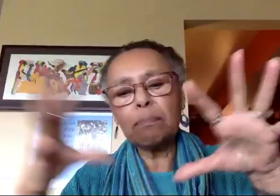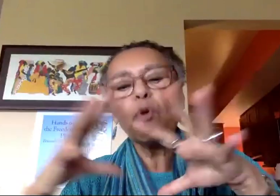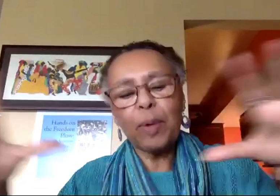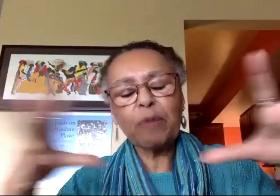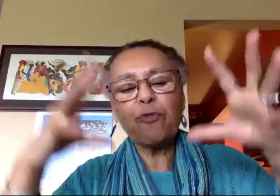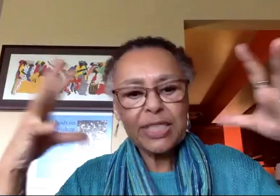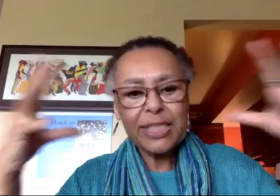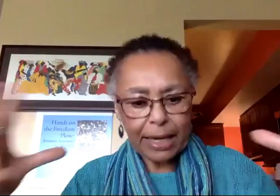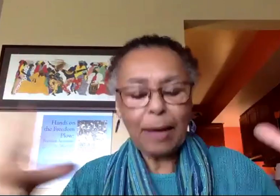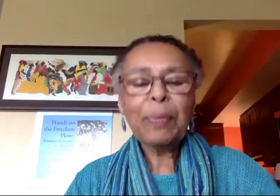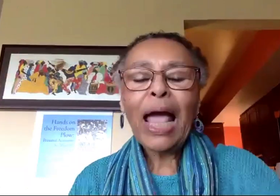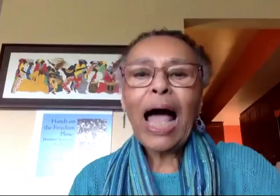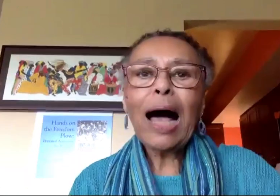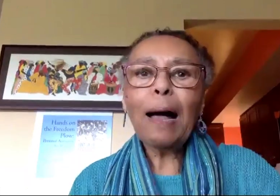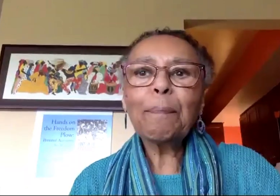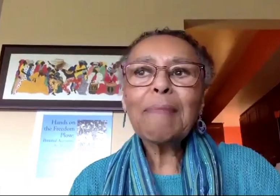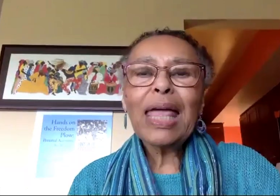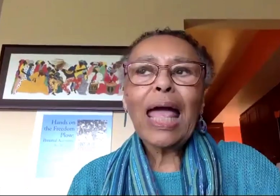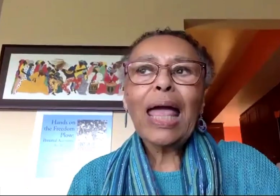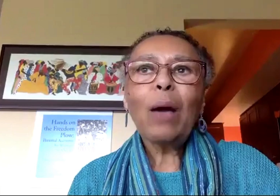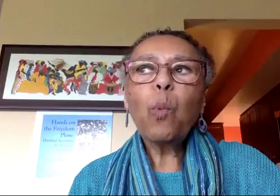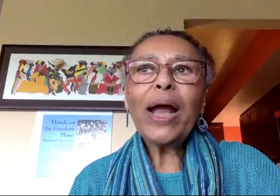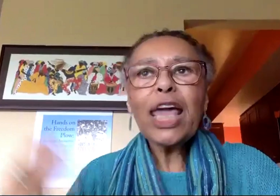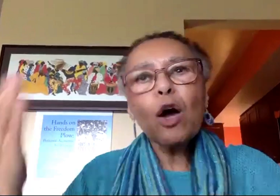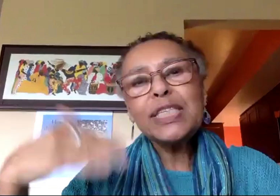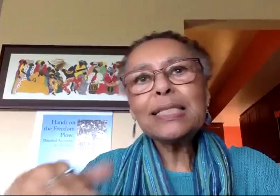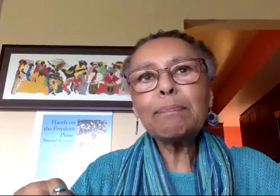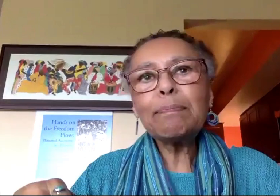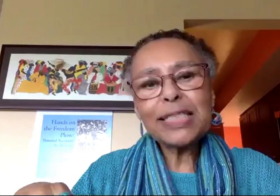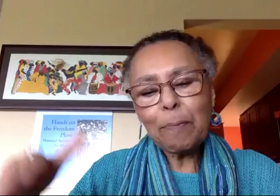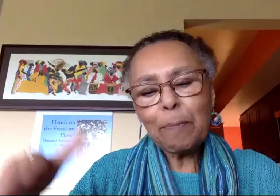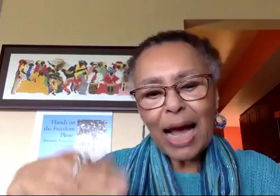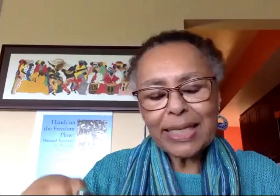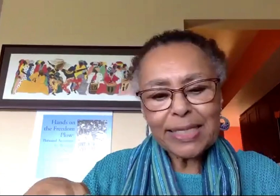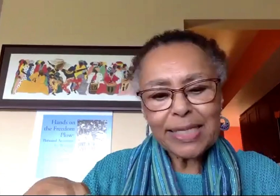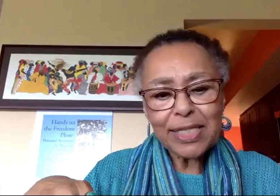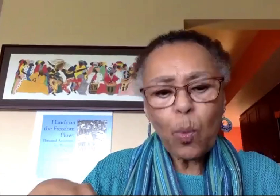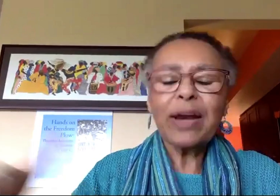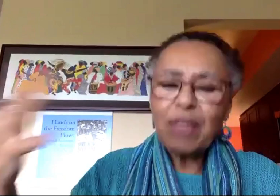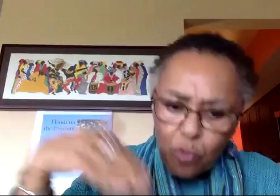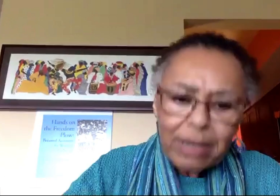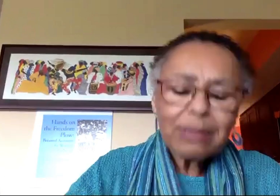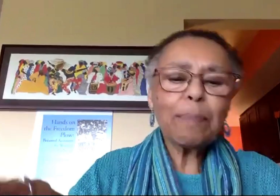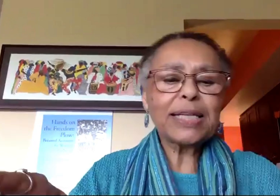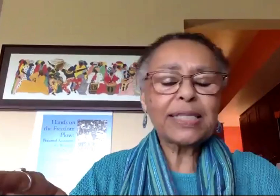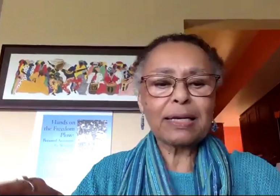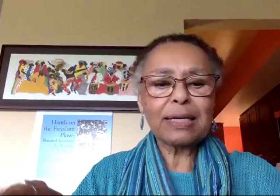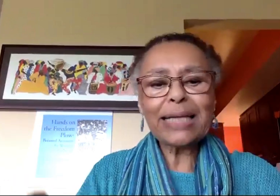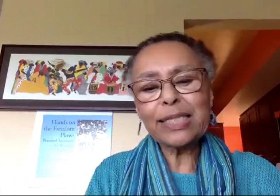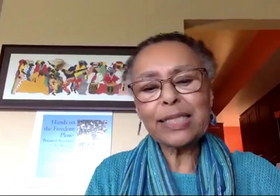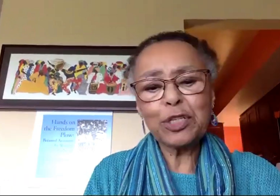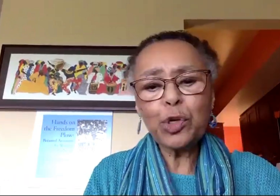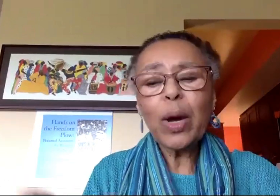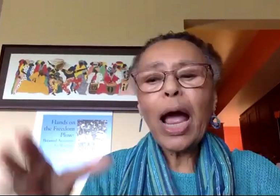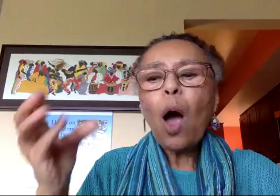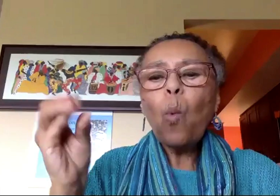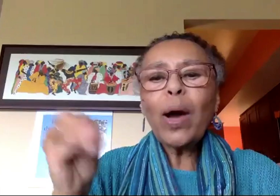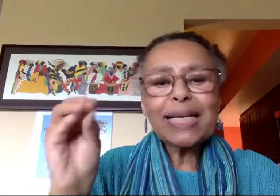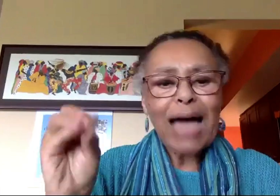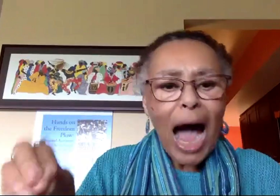Mississippi movement for SNCC, when he goes into Mississippi in 1961 and then really beds in